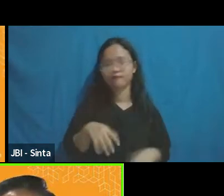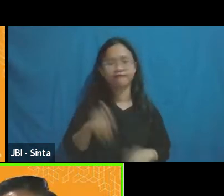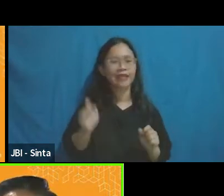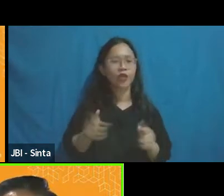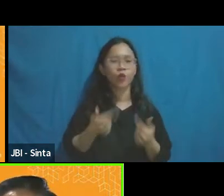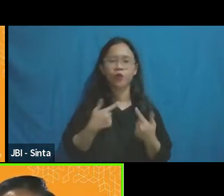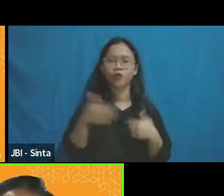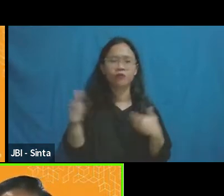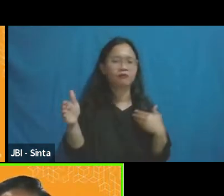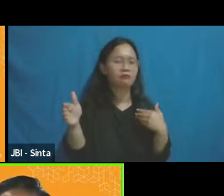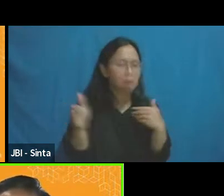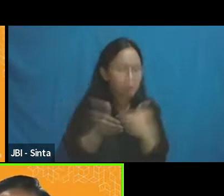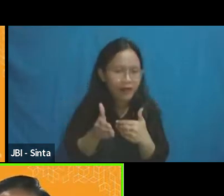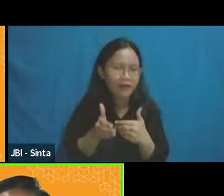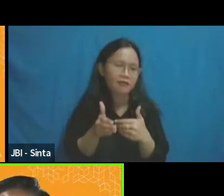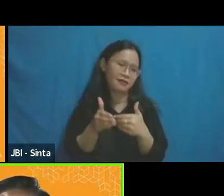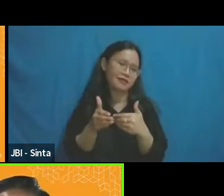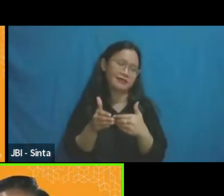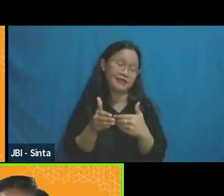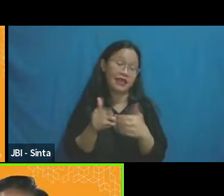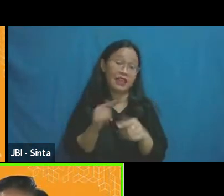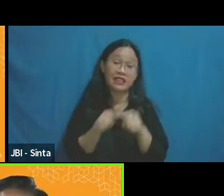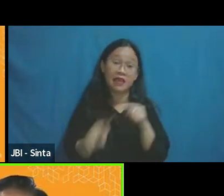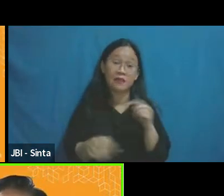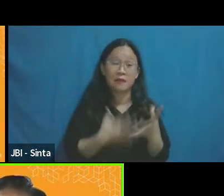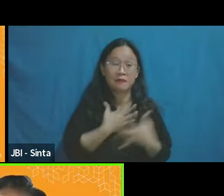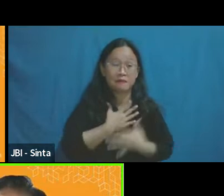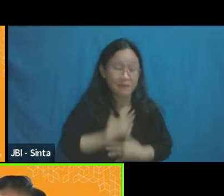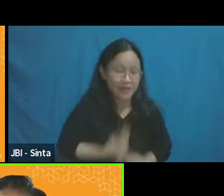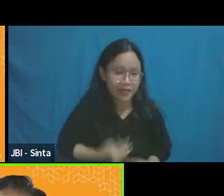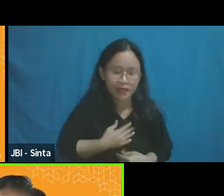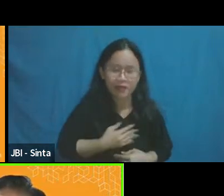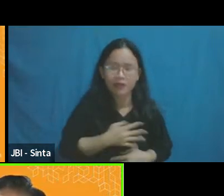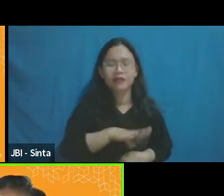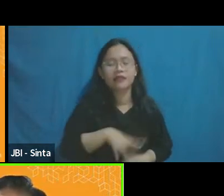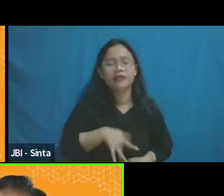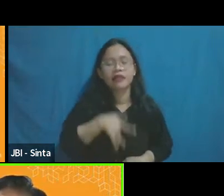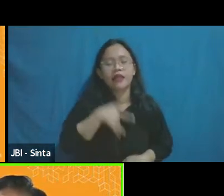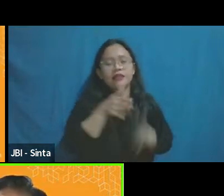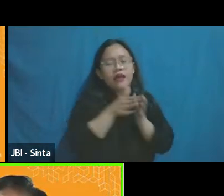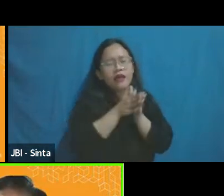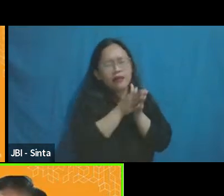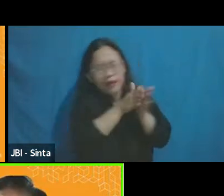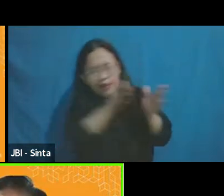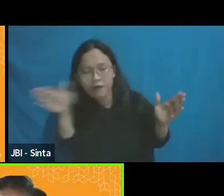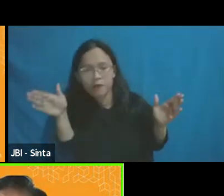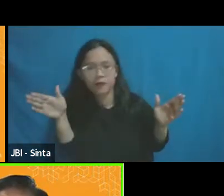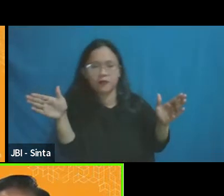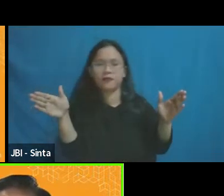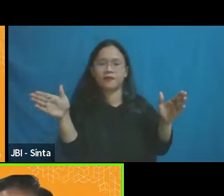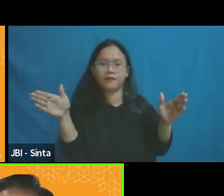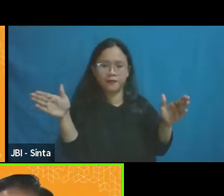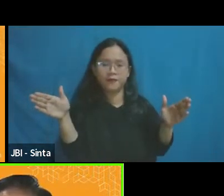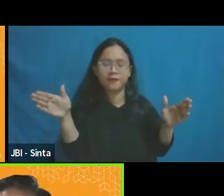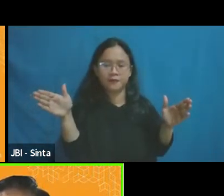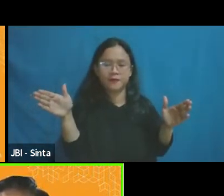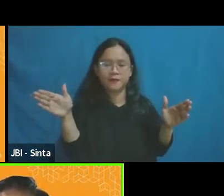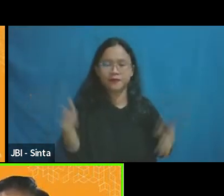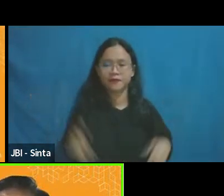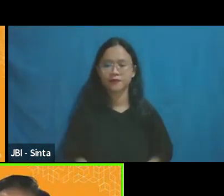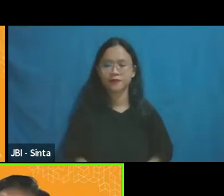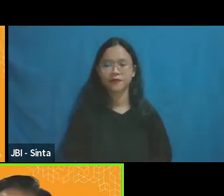very long. So I always say to my Papuan